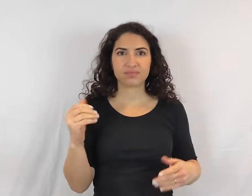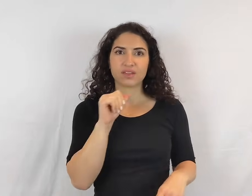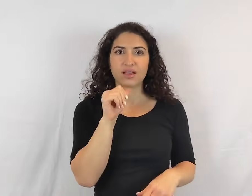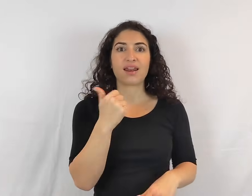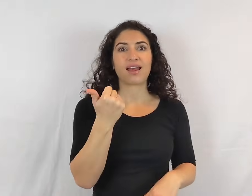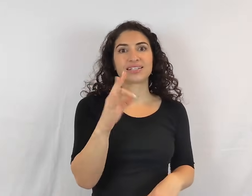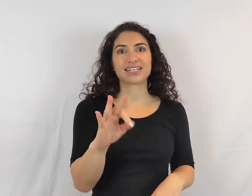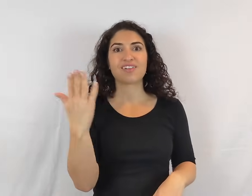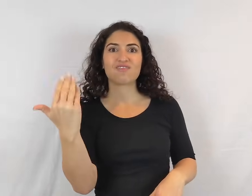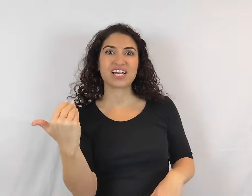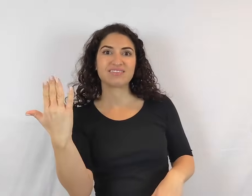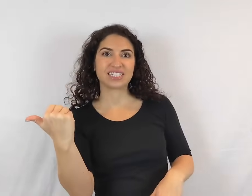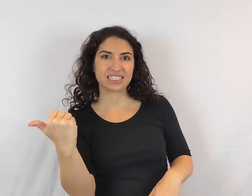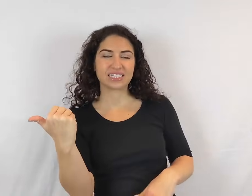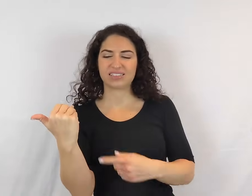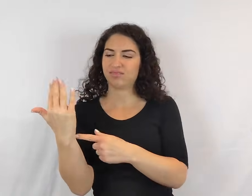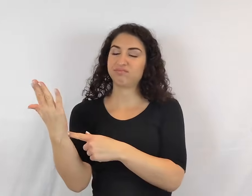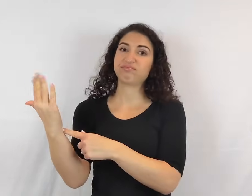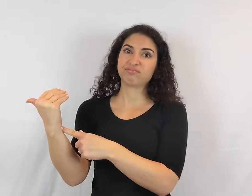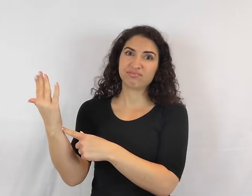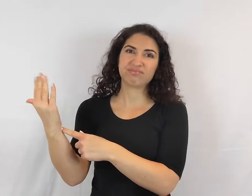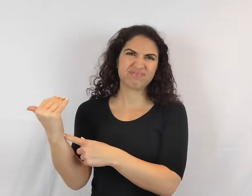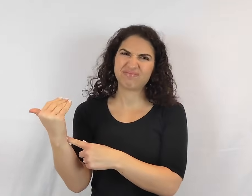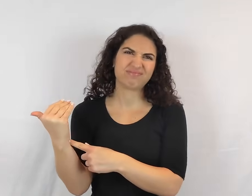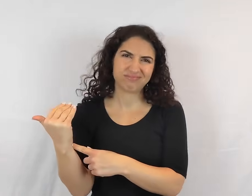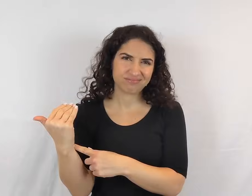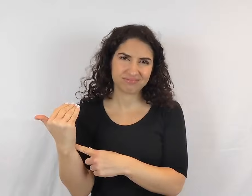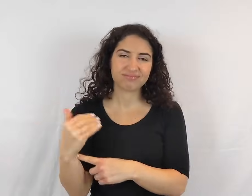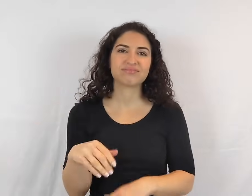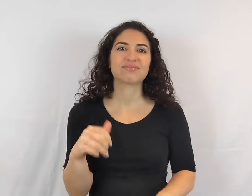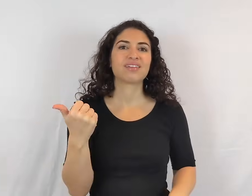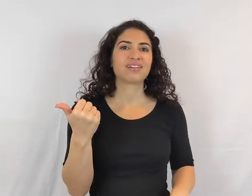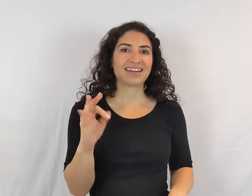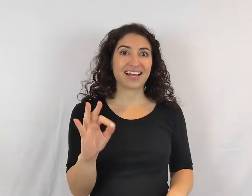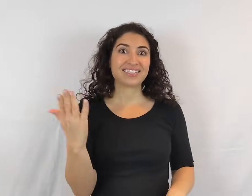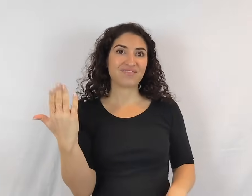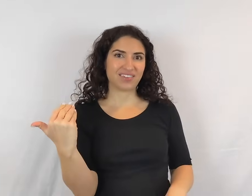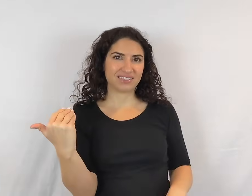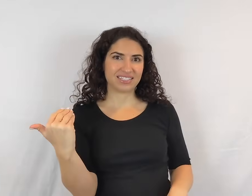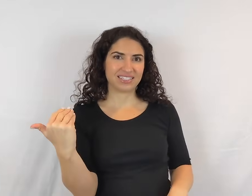15. Not 1915 with a big full movement. 1915.